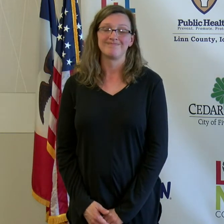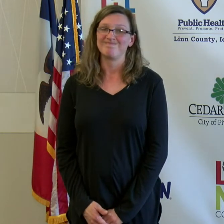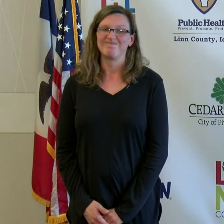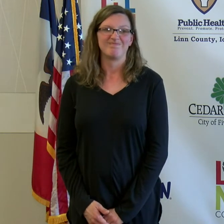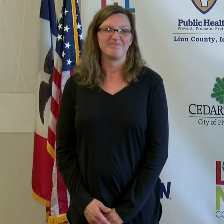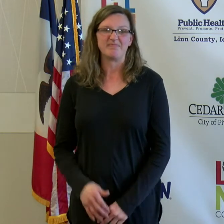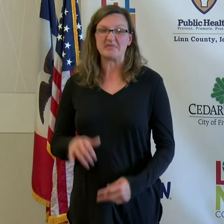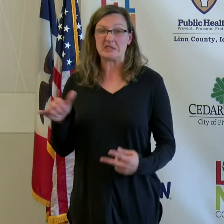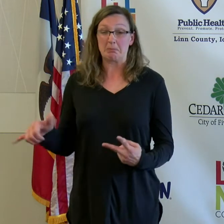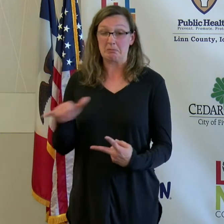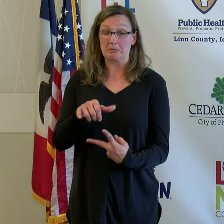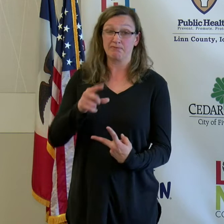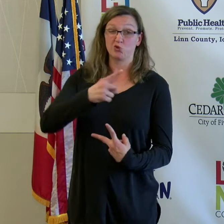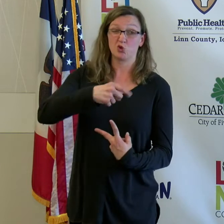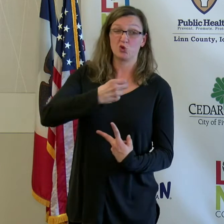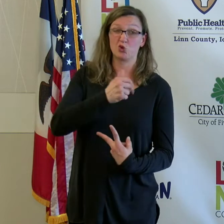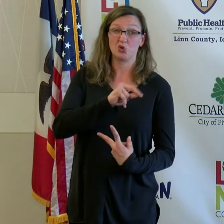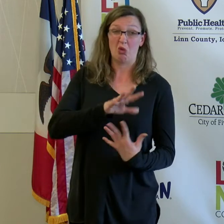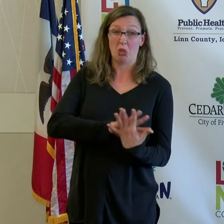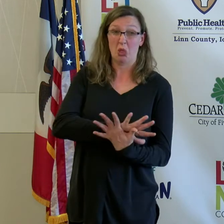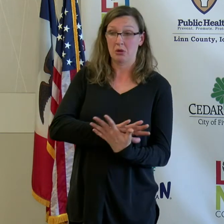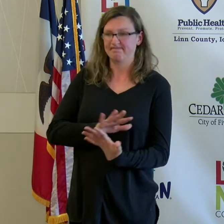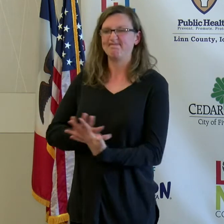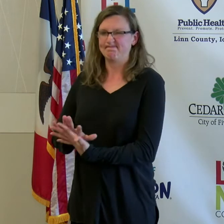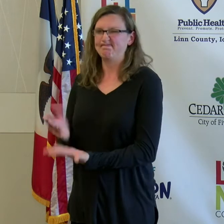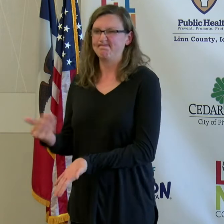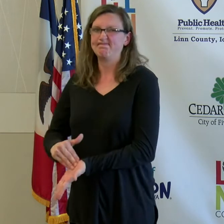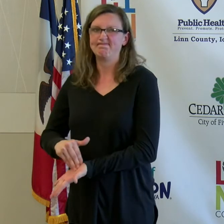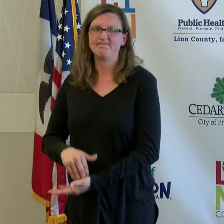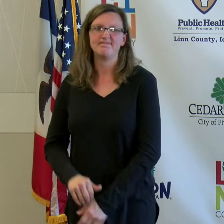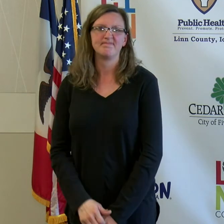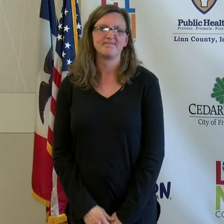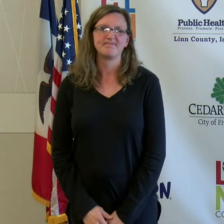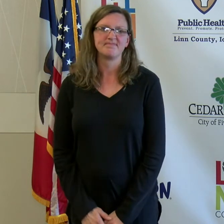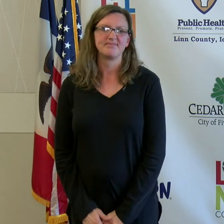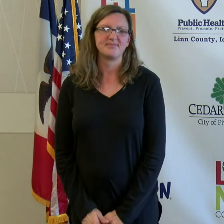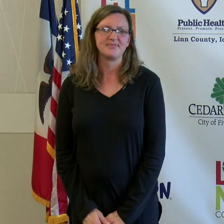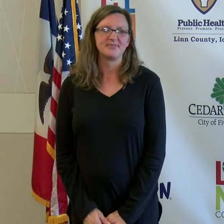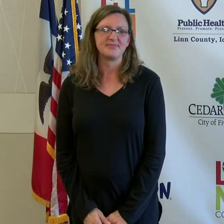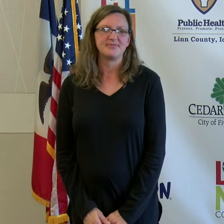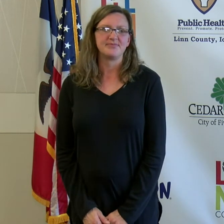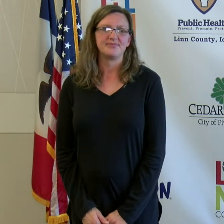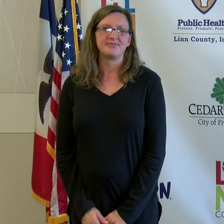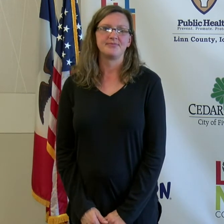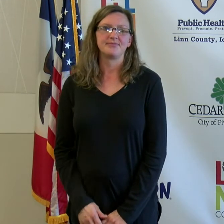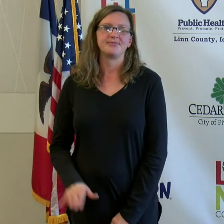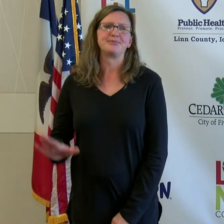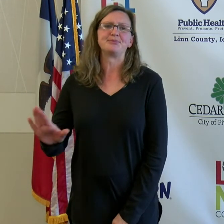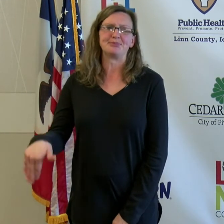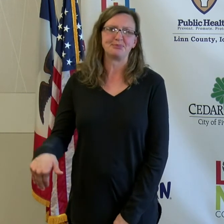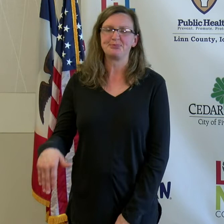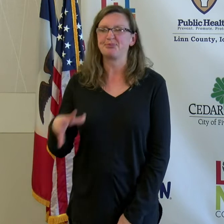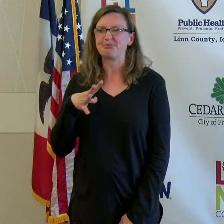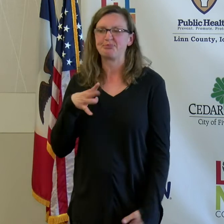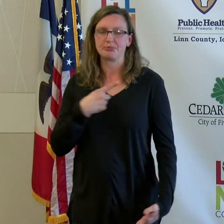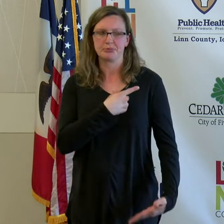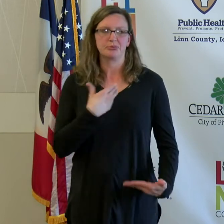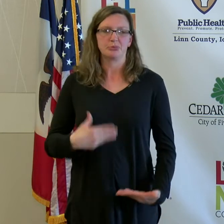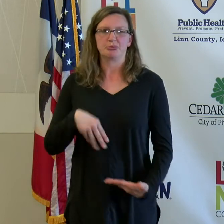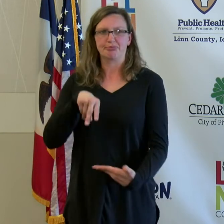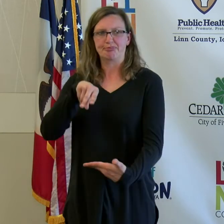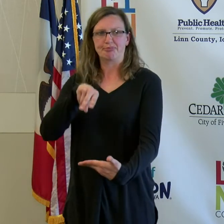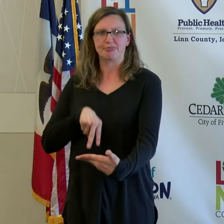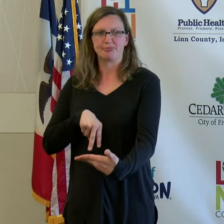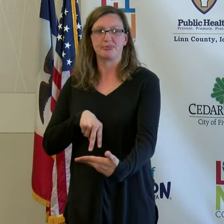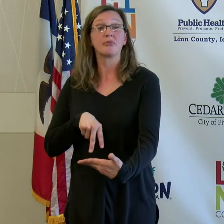Oh, it looks like she's chatted her question into us. So I will go ahead and read the question that Kate has. Kate says, this question